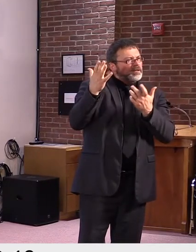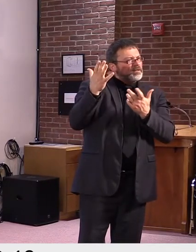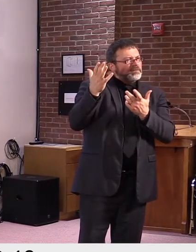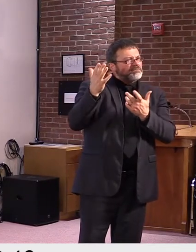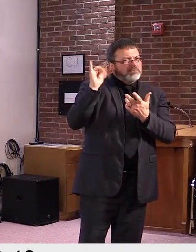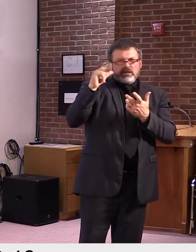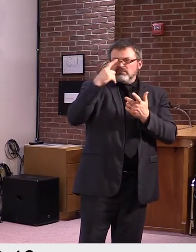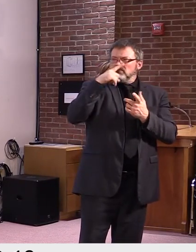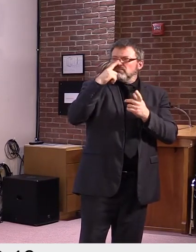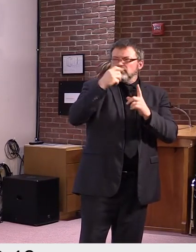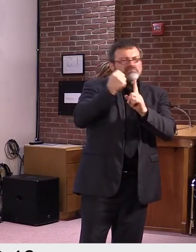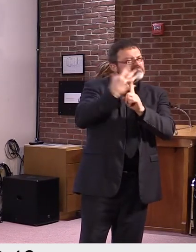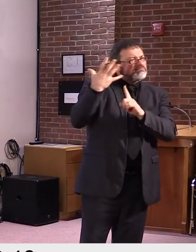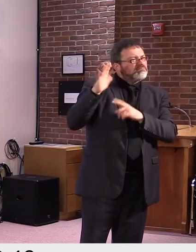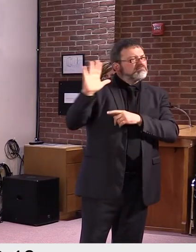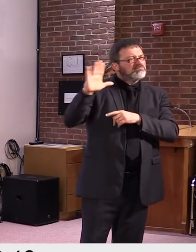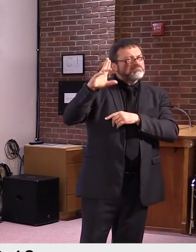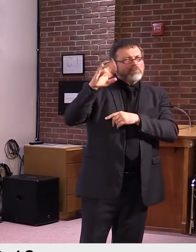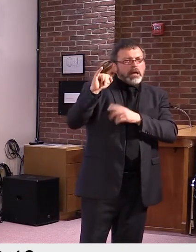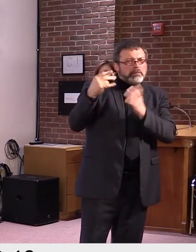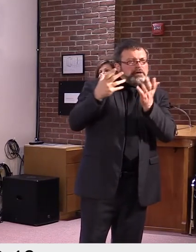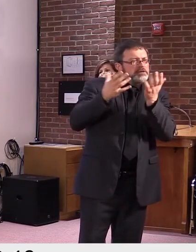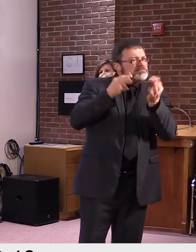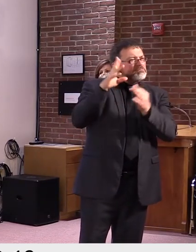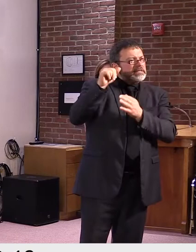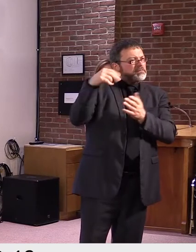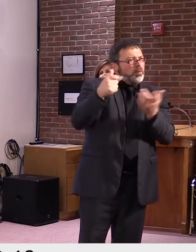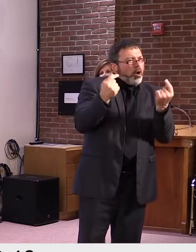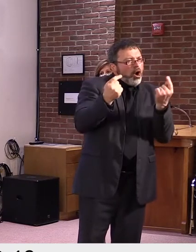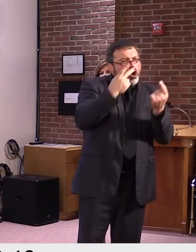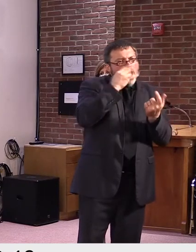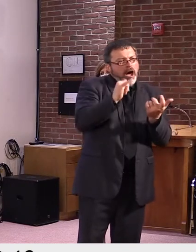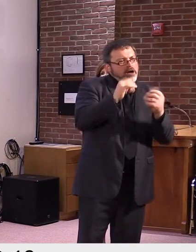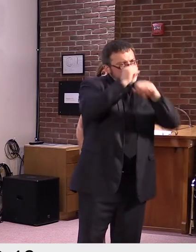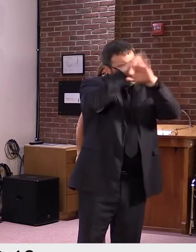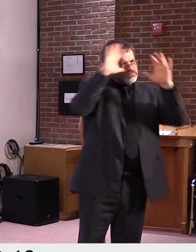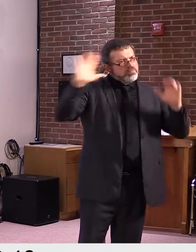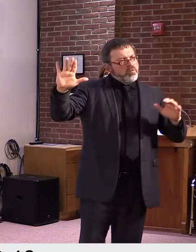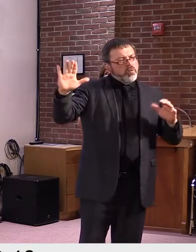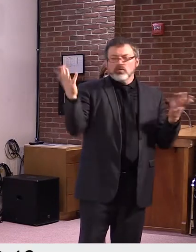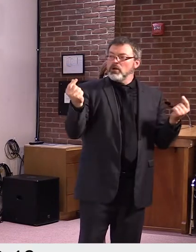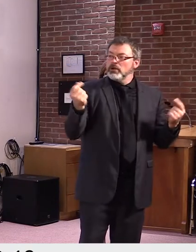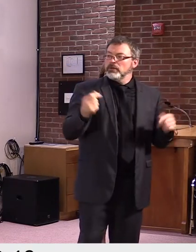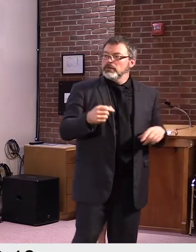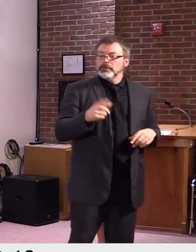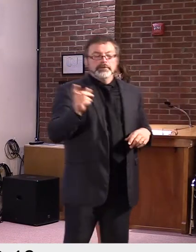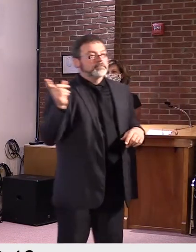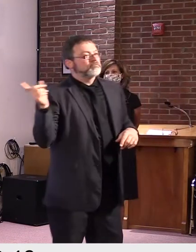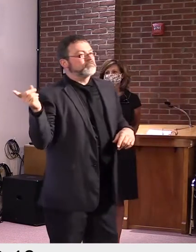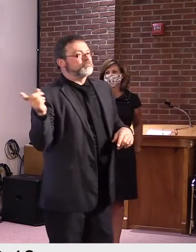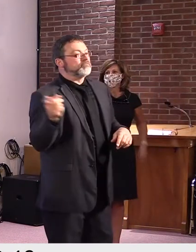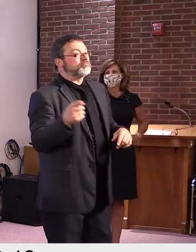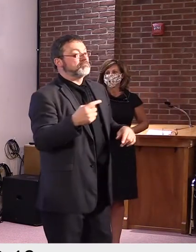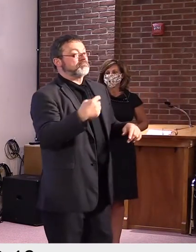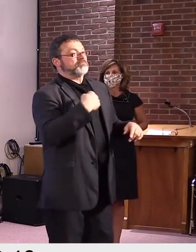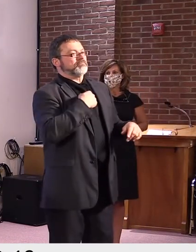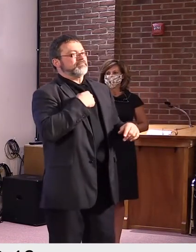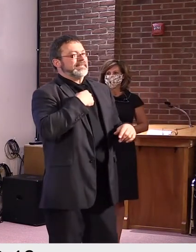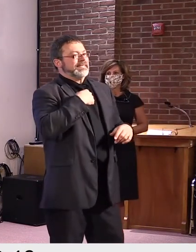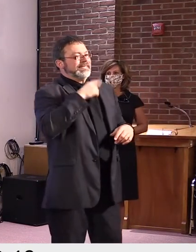ask Commissioner Harrington to comment as well, but from my standpoint, we based this